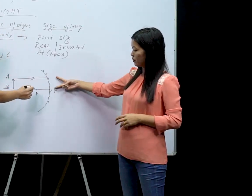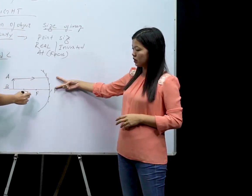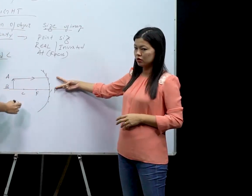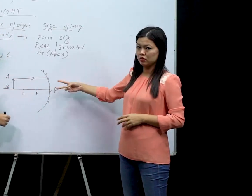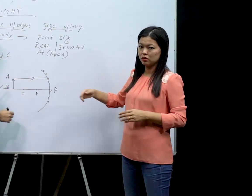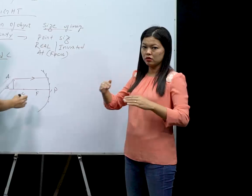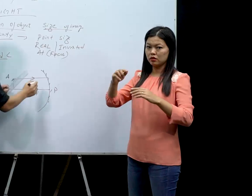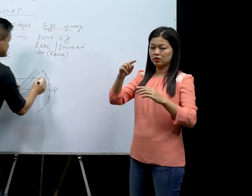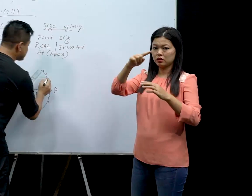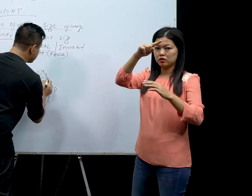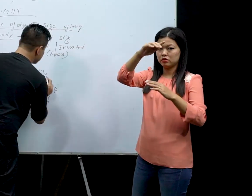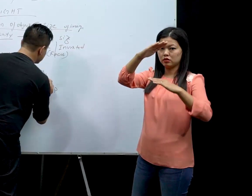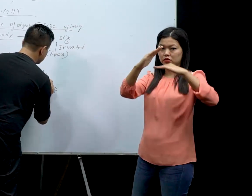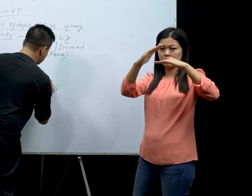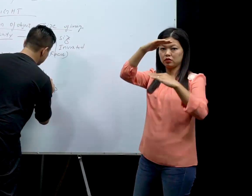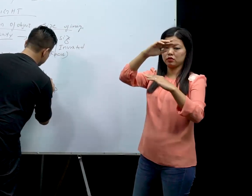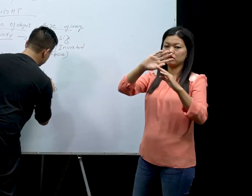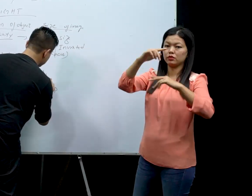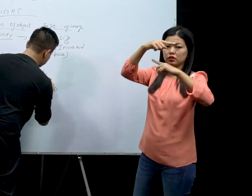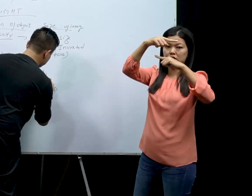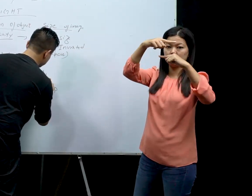focus. Okay, it will pass through focus.